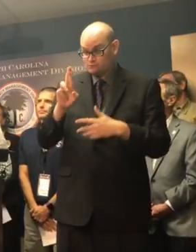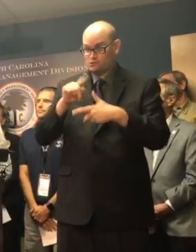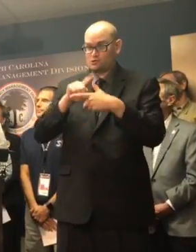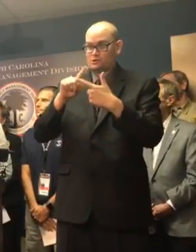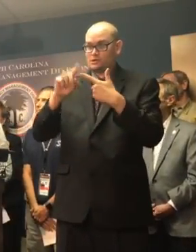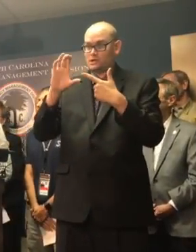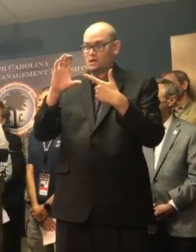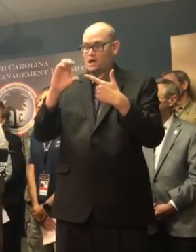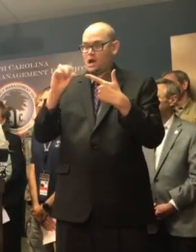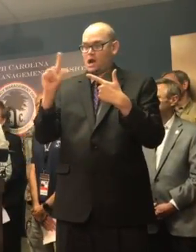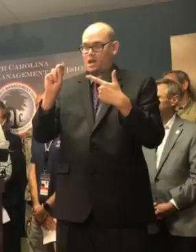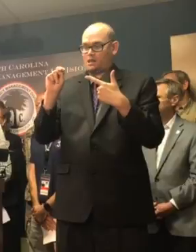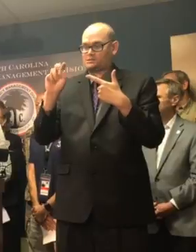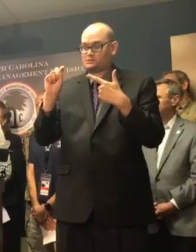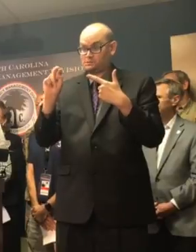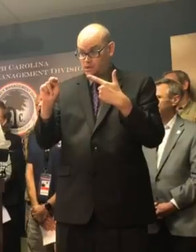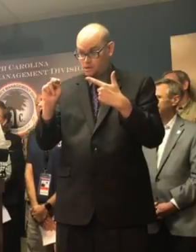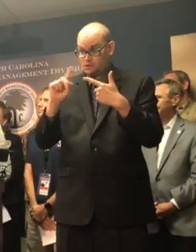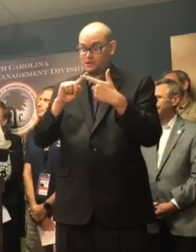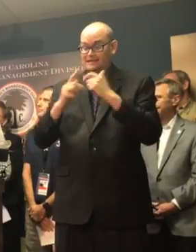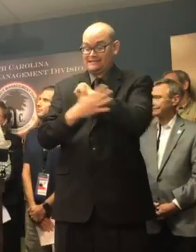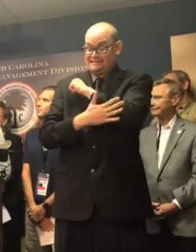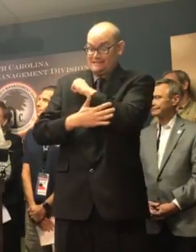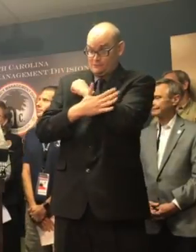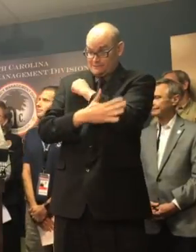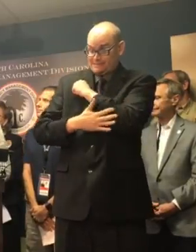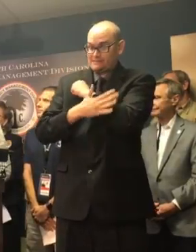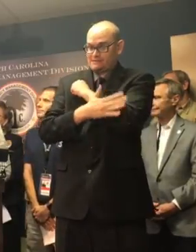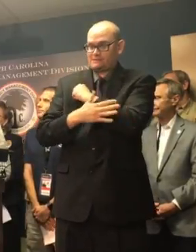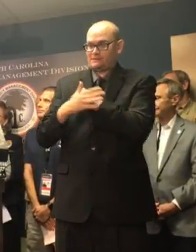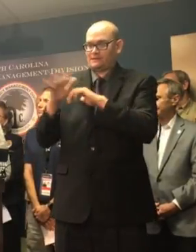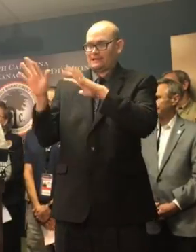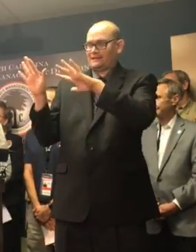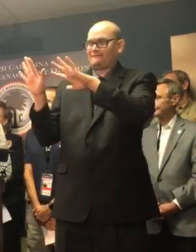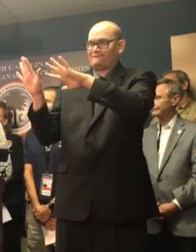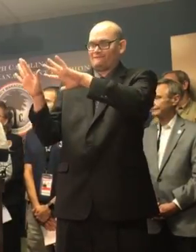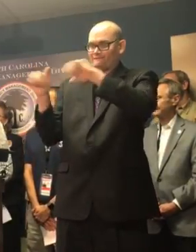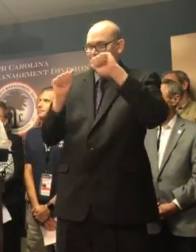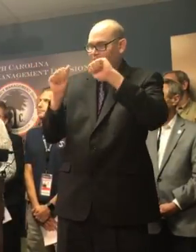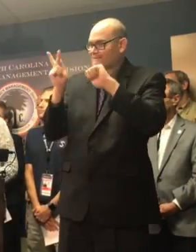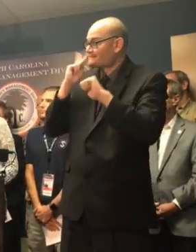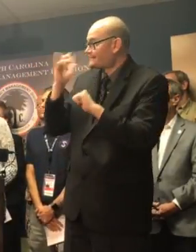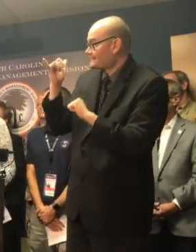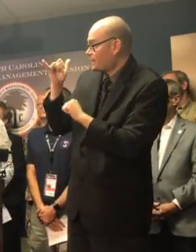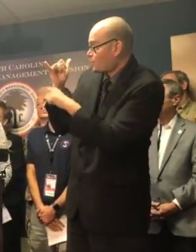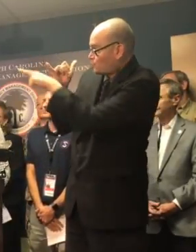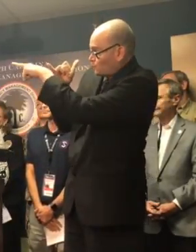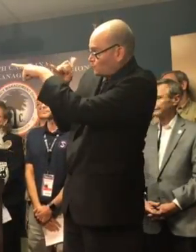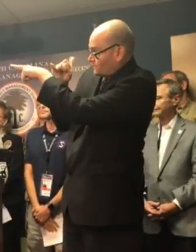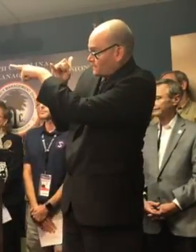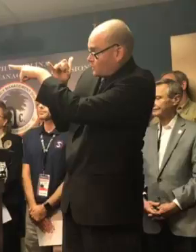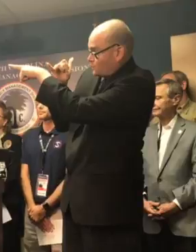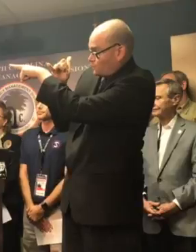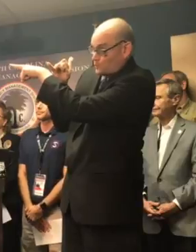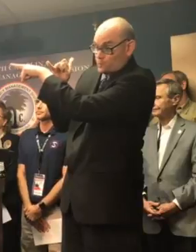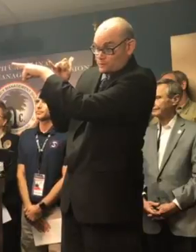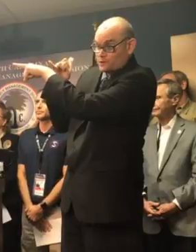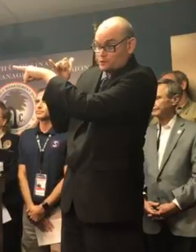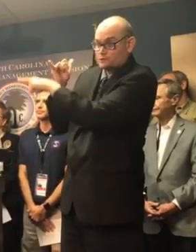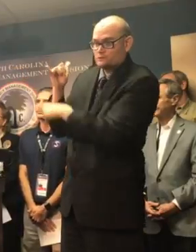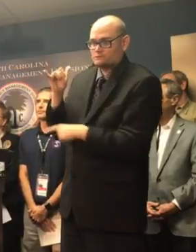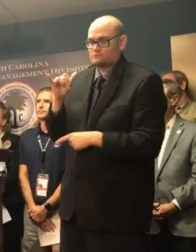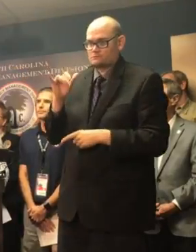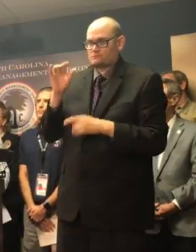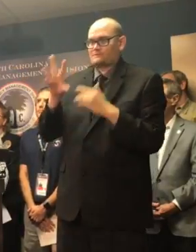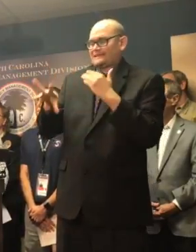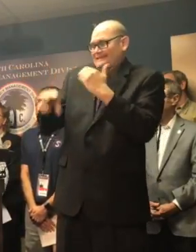So now it's not just Zone A, it is Zone B. So you can see on the yellow parts of there that we have now added those areas, and that